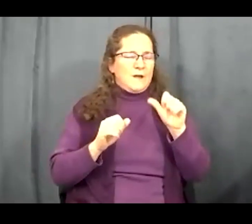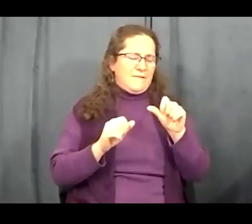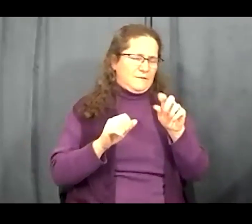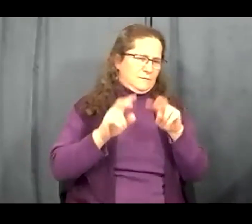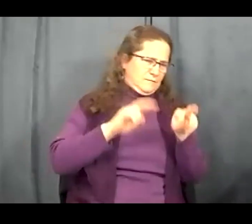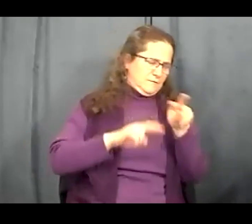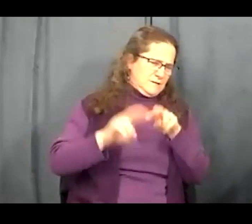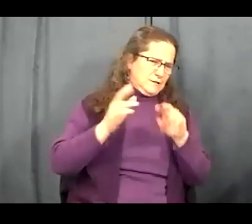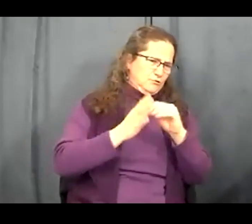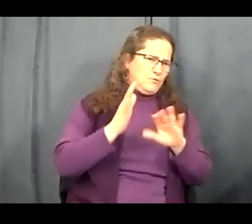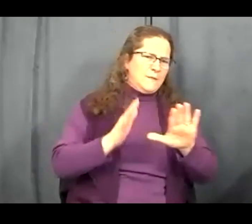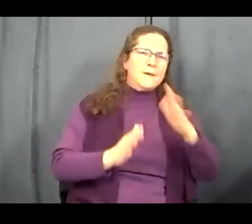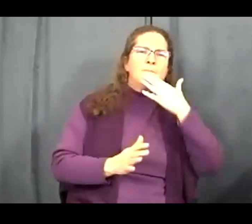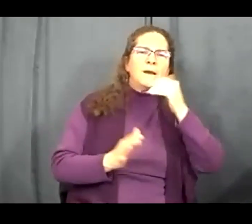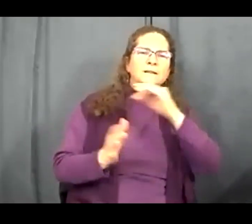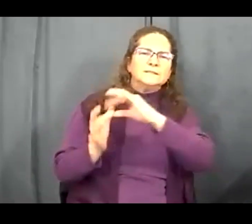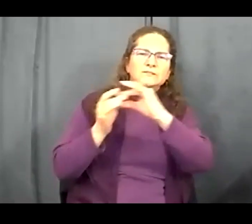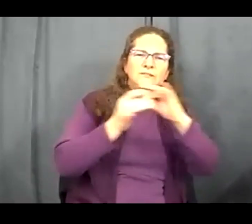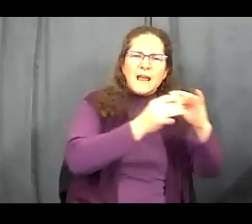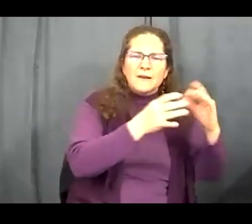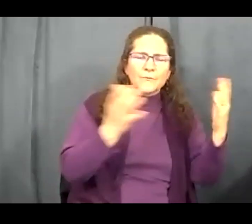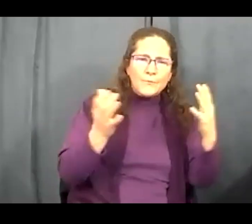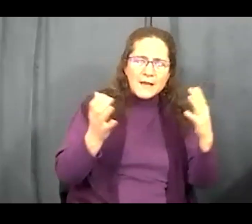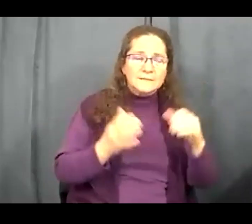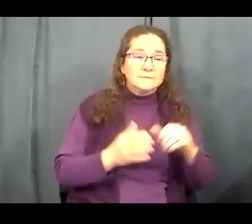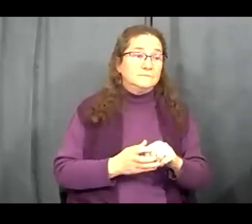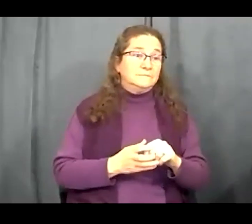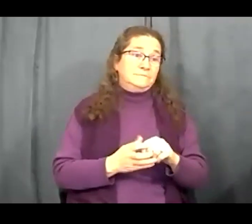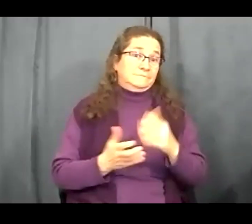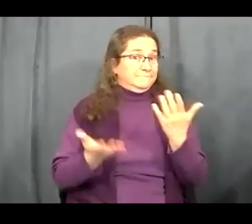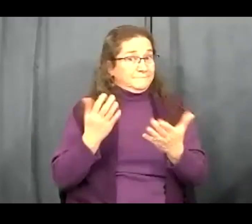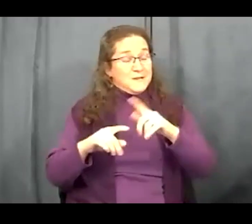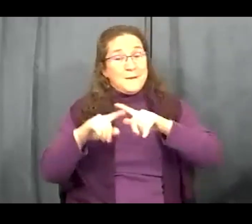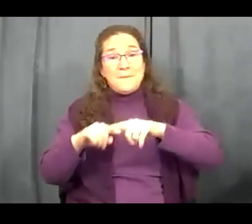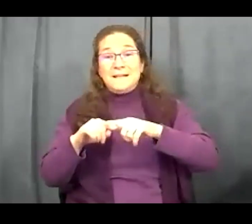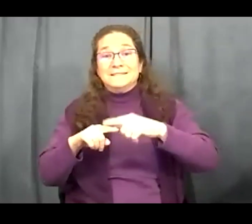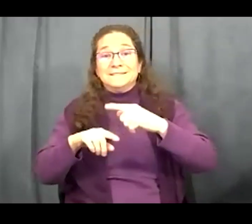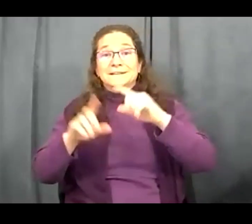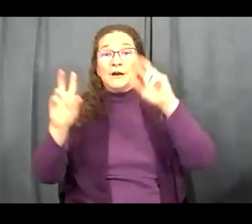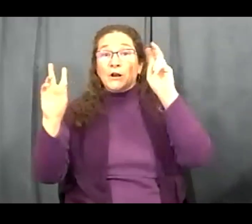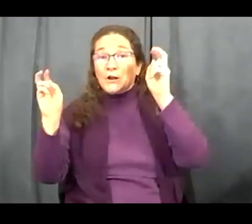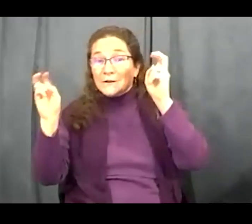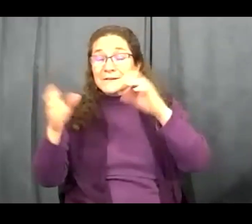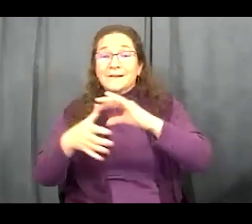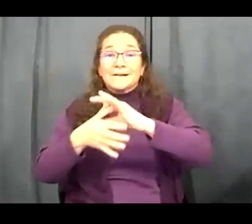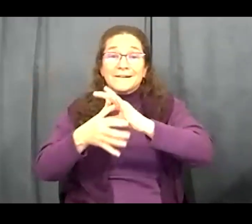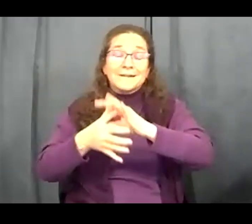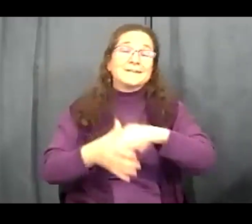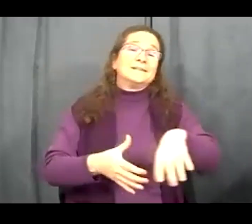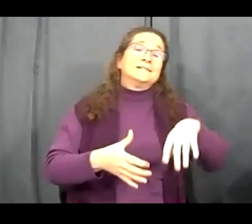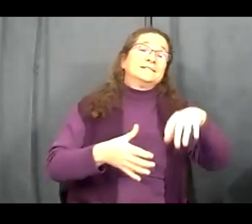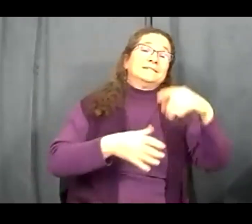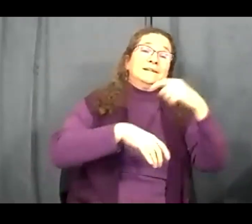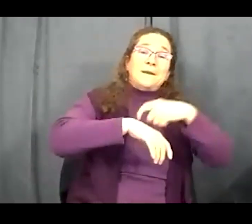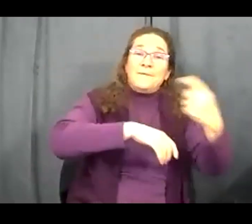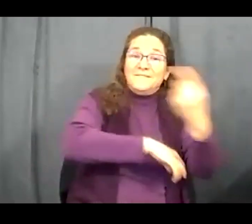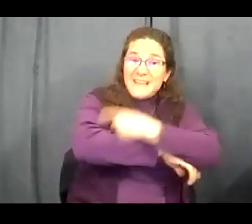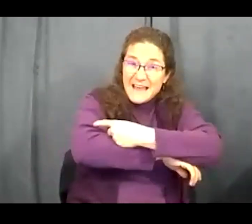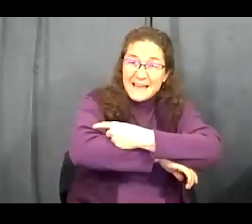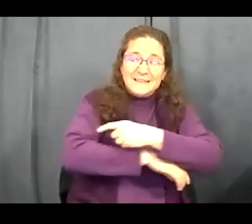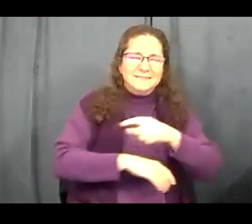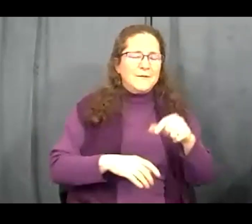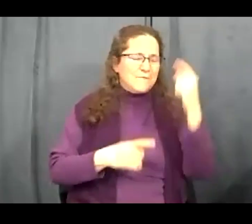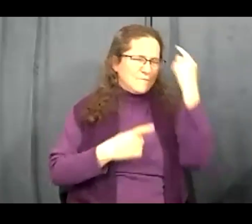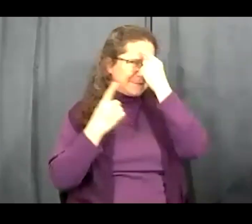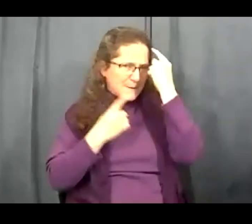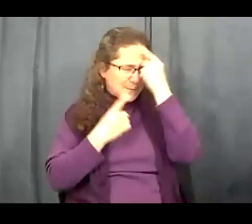on content or time of day, familiarity with topic. So be mindful as you engage in using that strategy, that there's a lot to